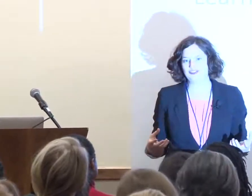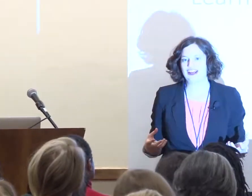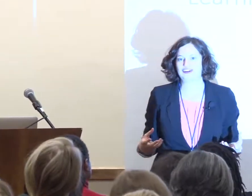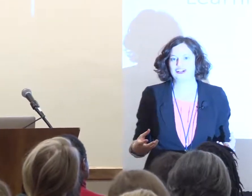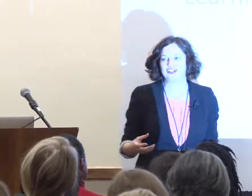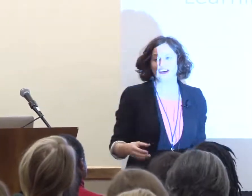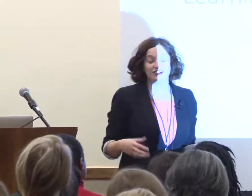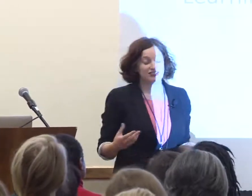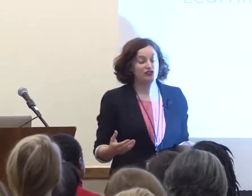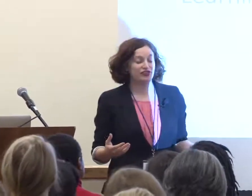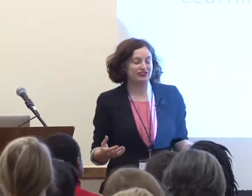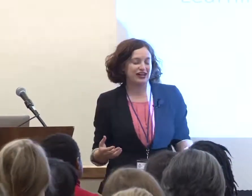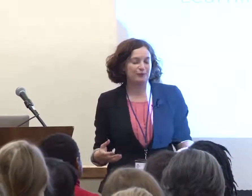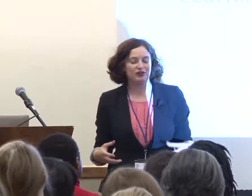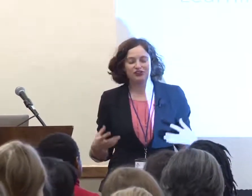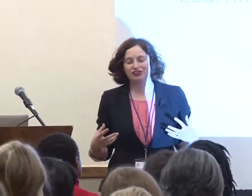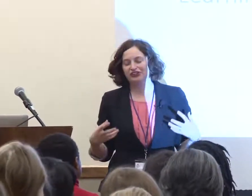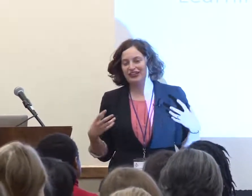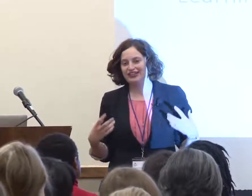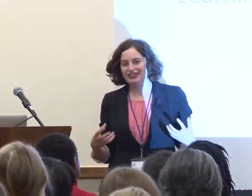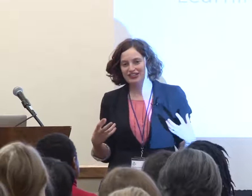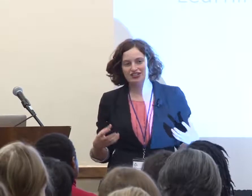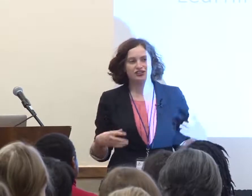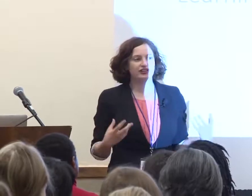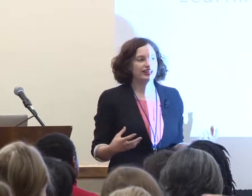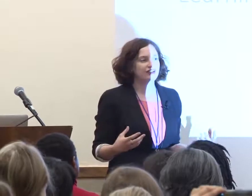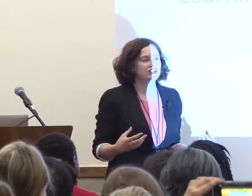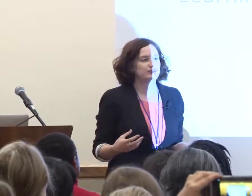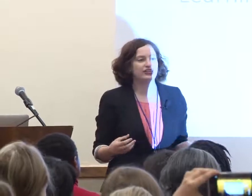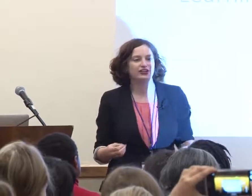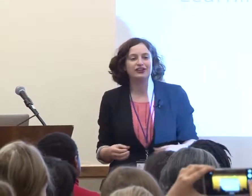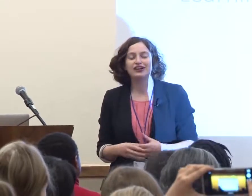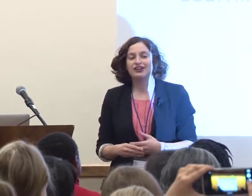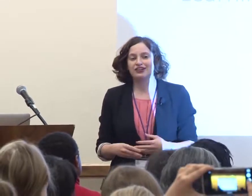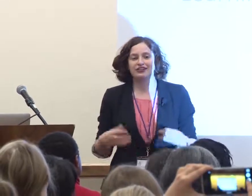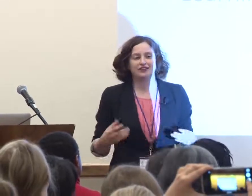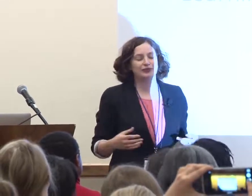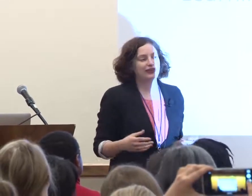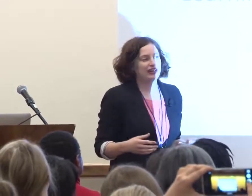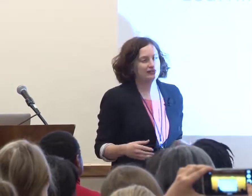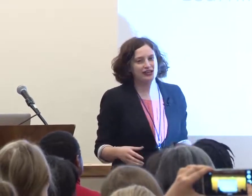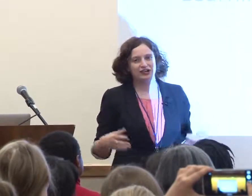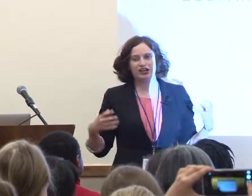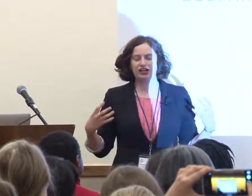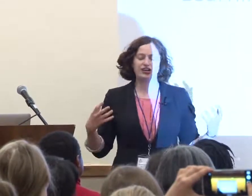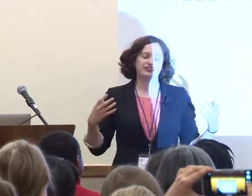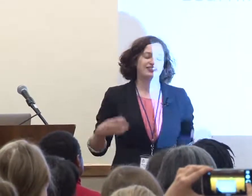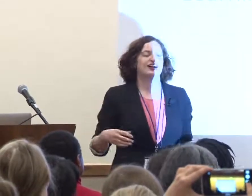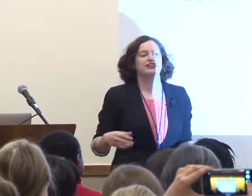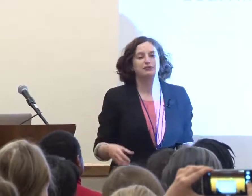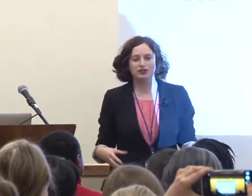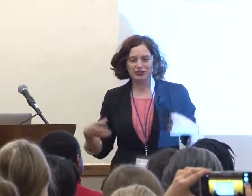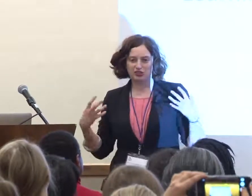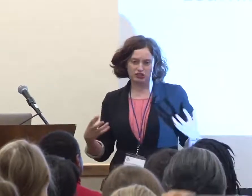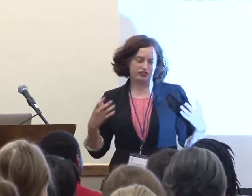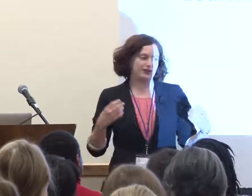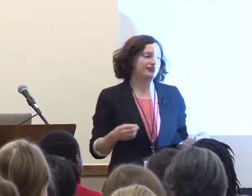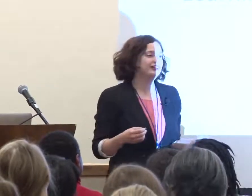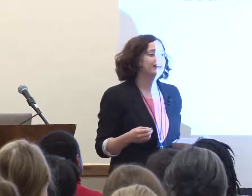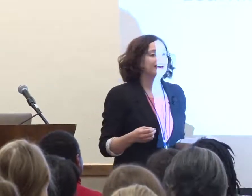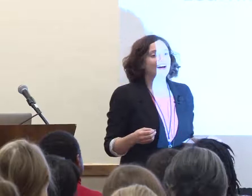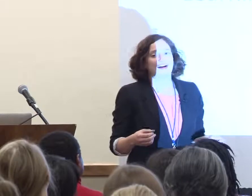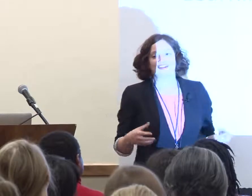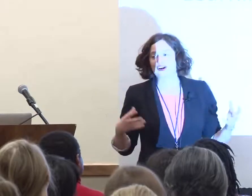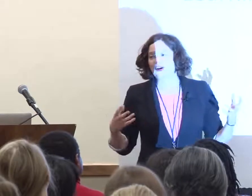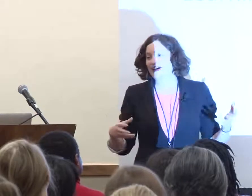your native language. So for example, if you're learning Yiddish and you're an English speaker, you need to learn how to make the huh sound in words like